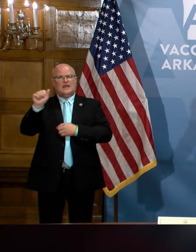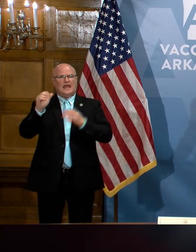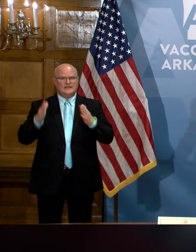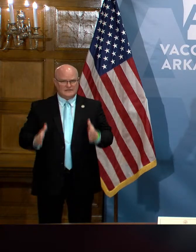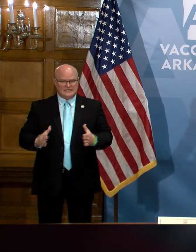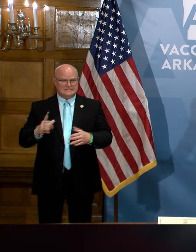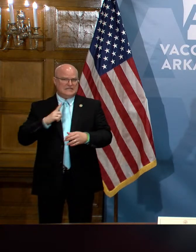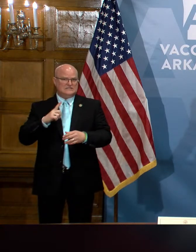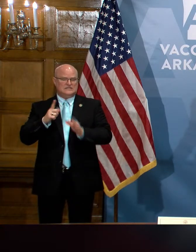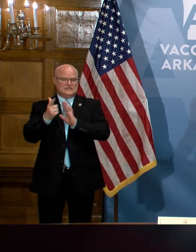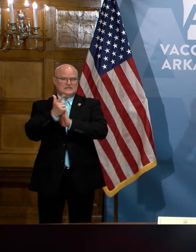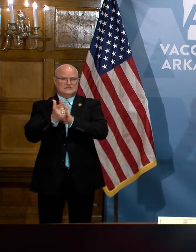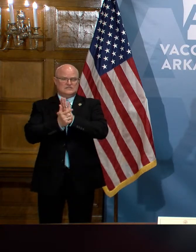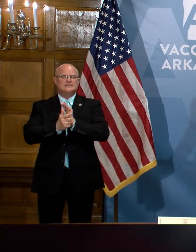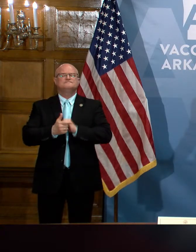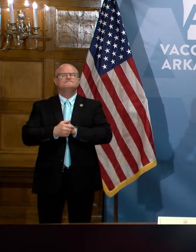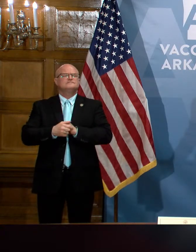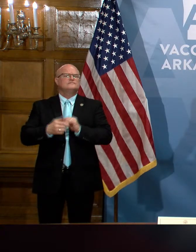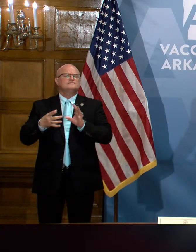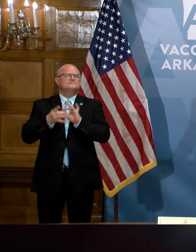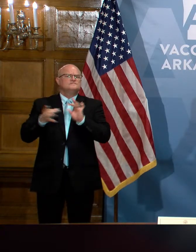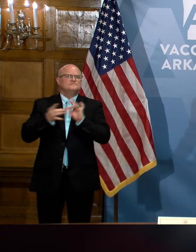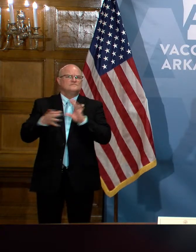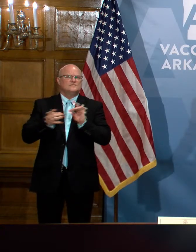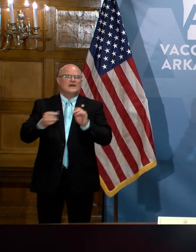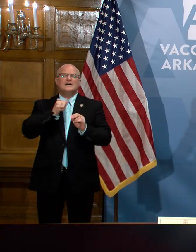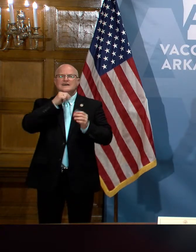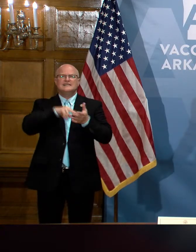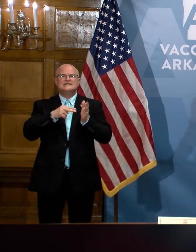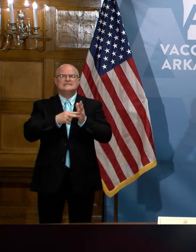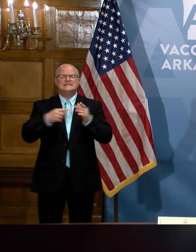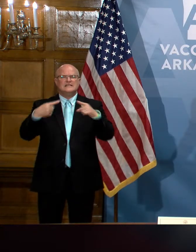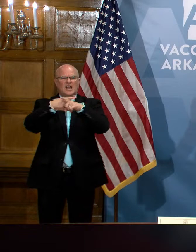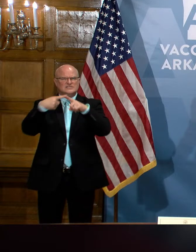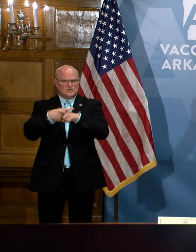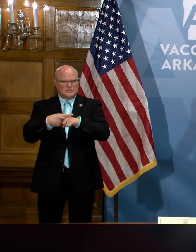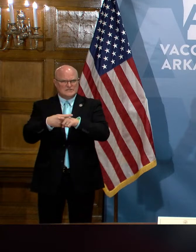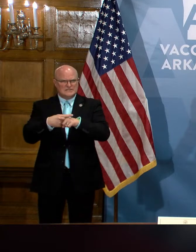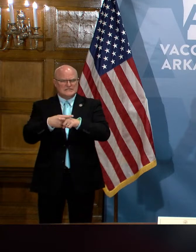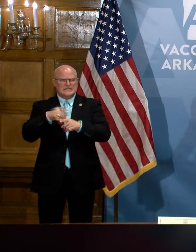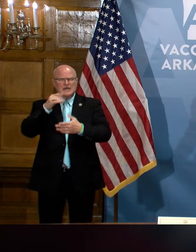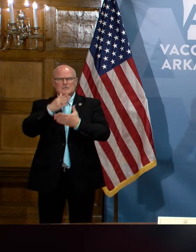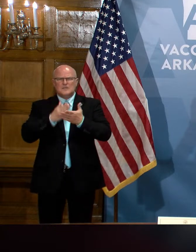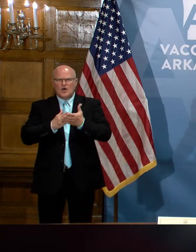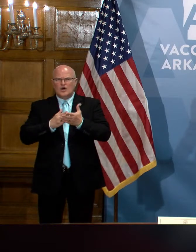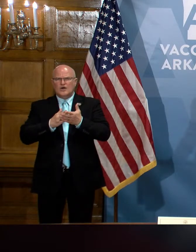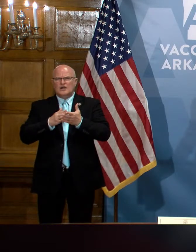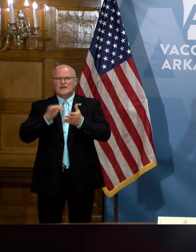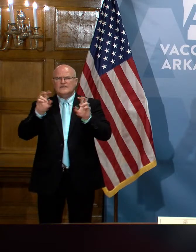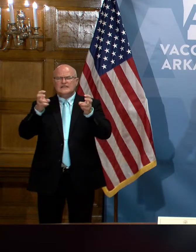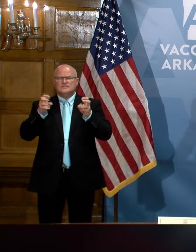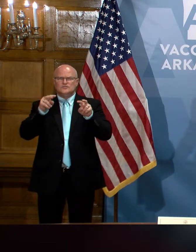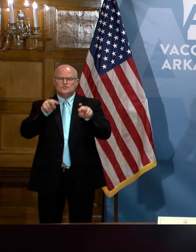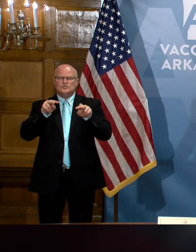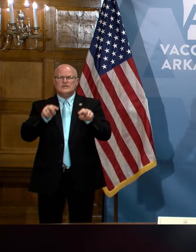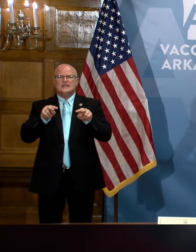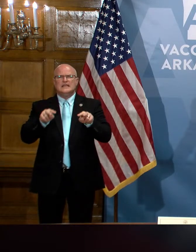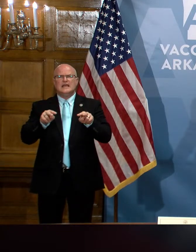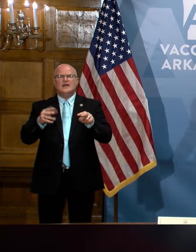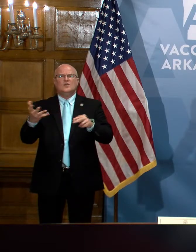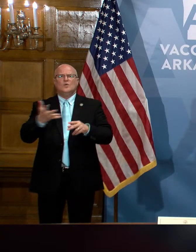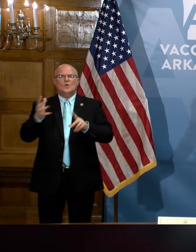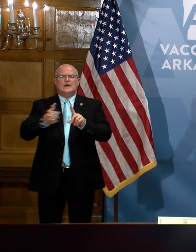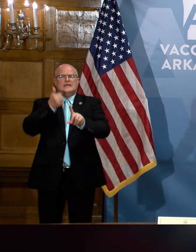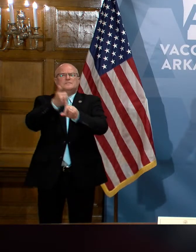athletes legislation, you talked about unintended consequences. is part of a issue that you're looking at